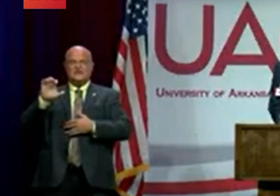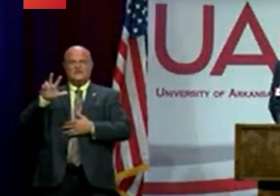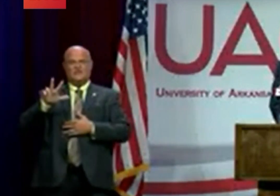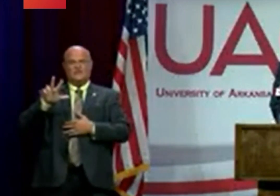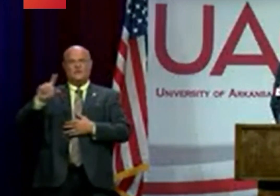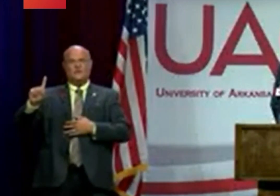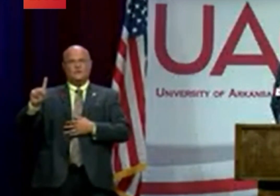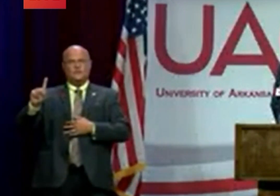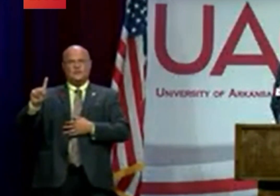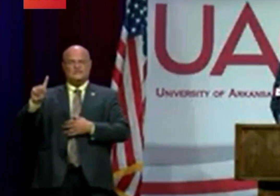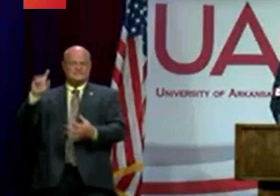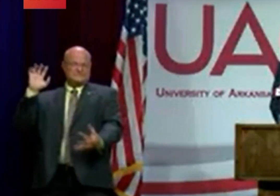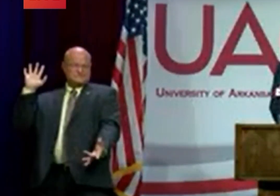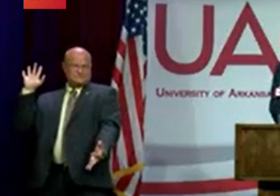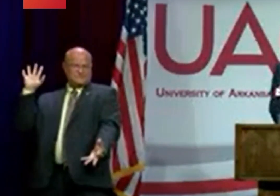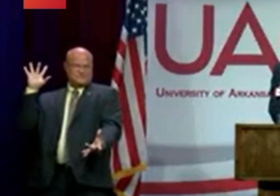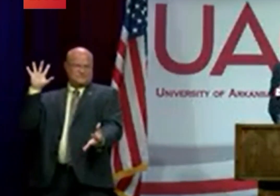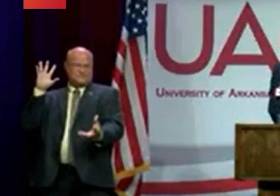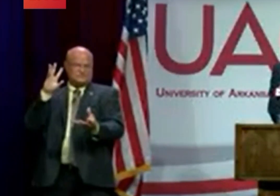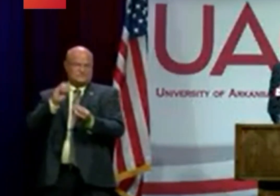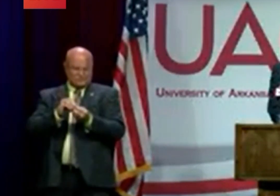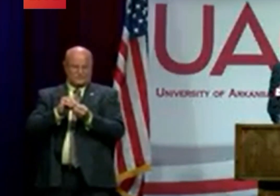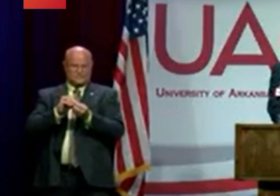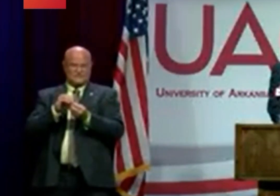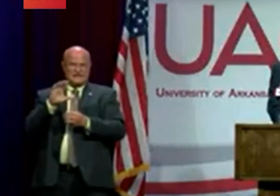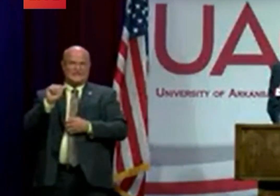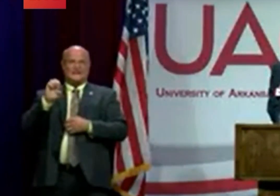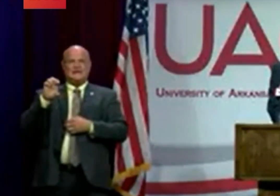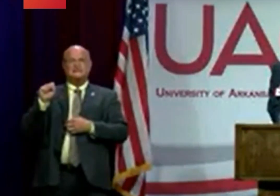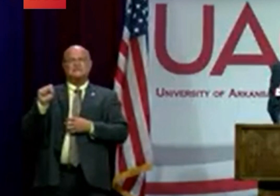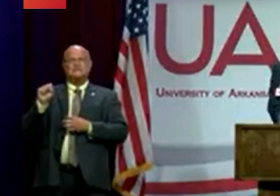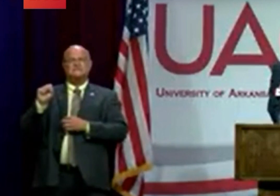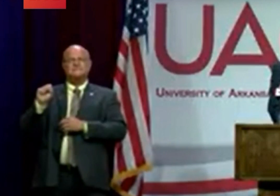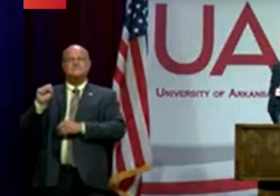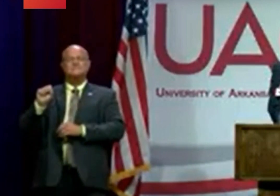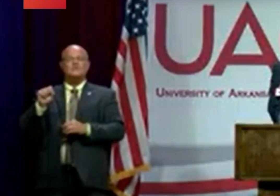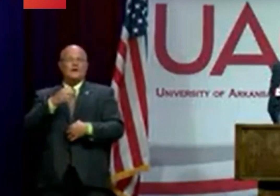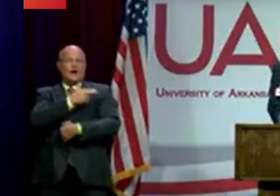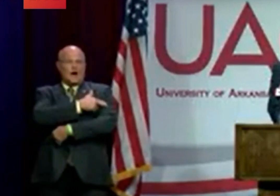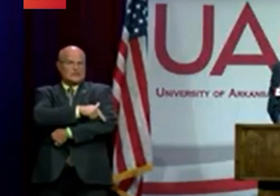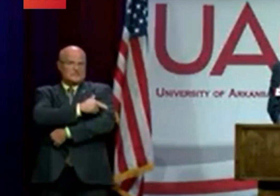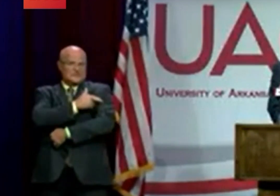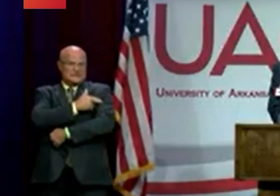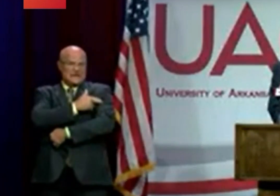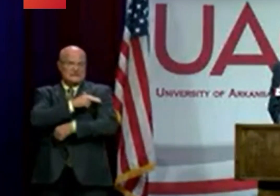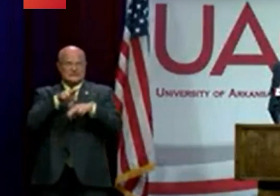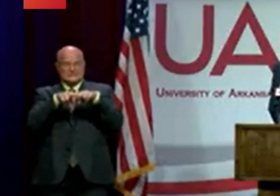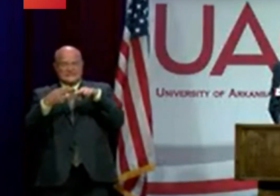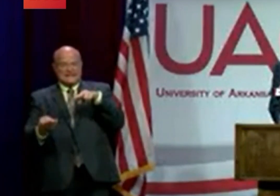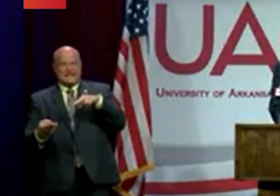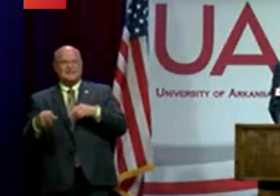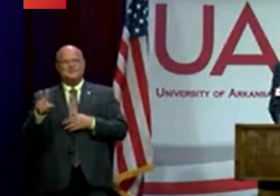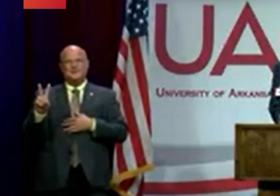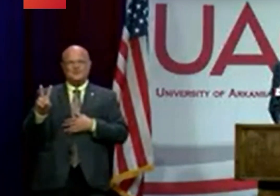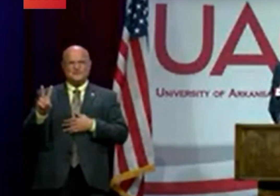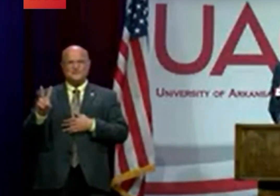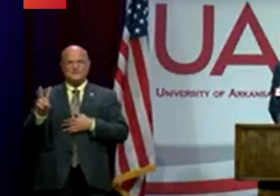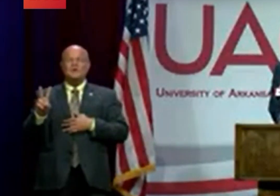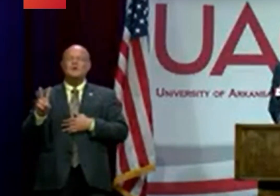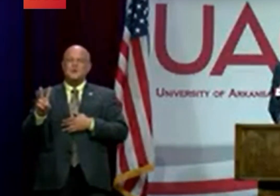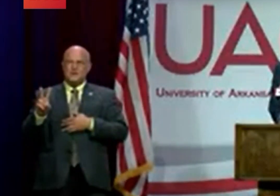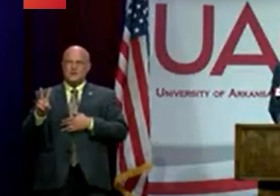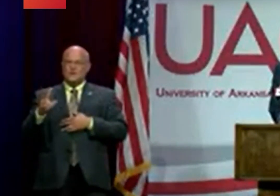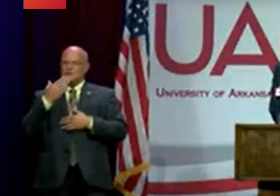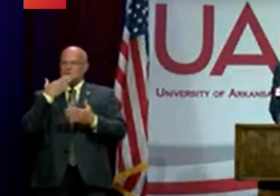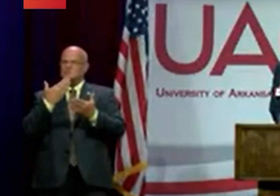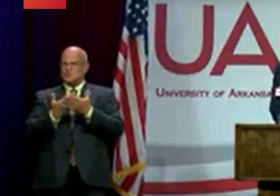70,731 cumulative in terms of the cases. Hospitalizations declined by 2, which continues to be a